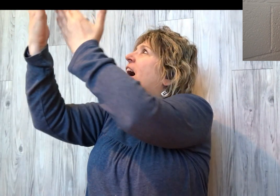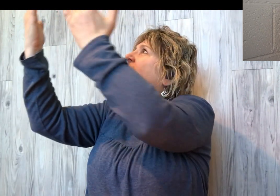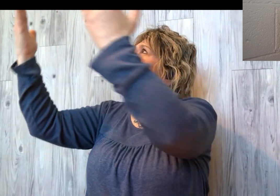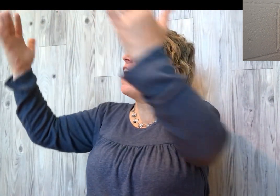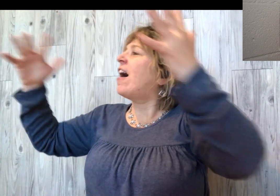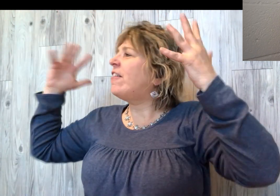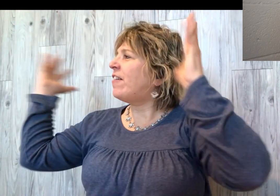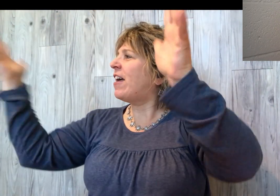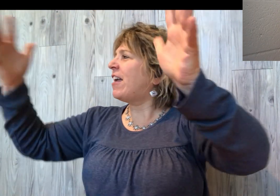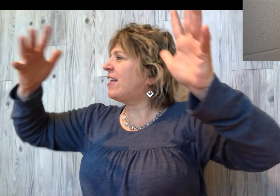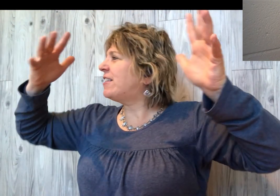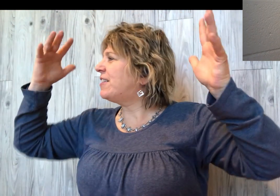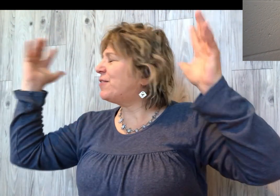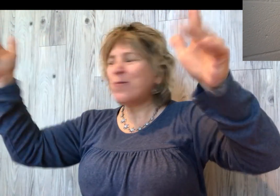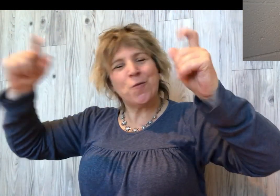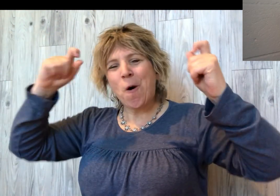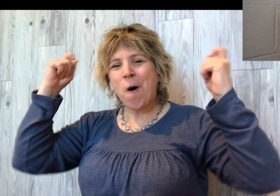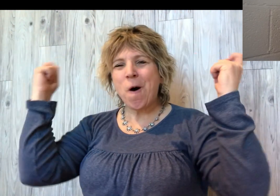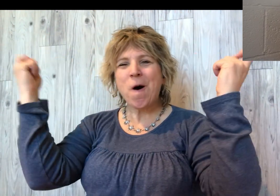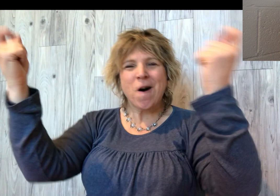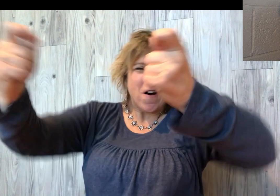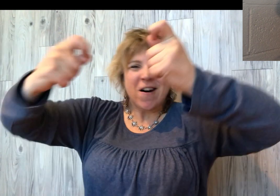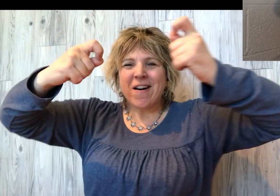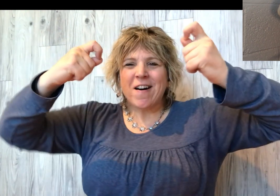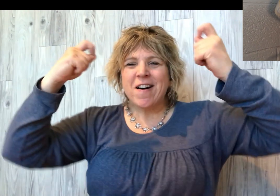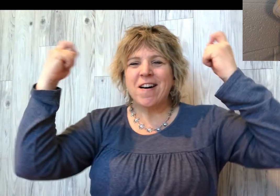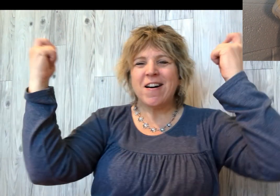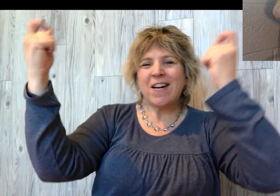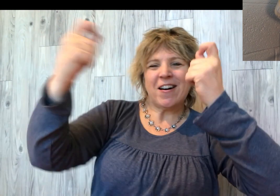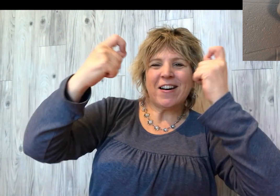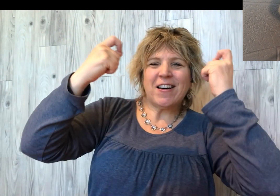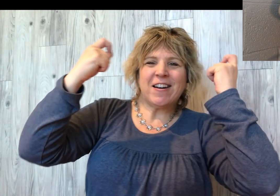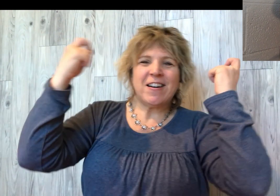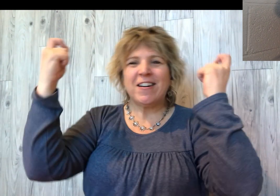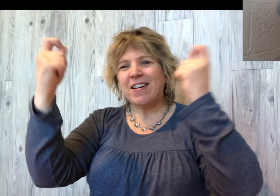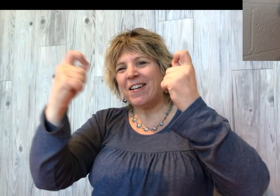as the heavens